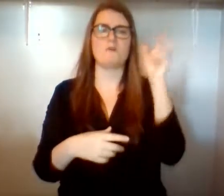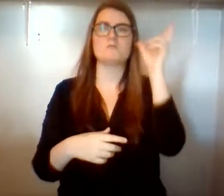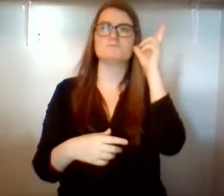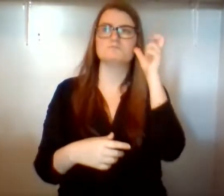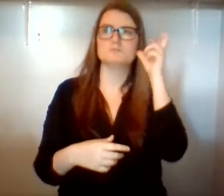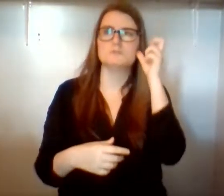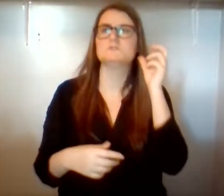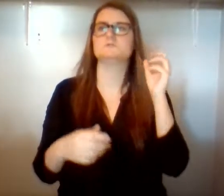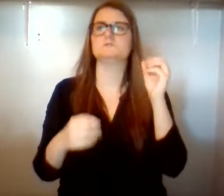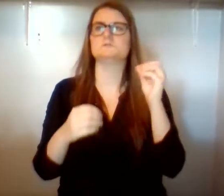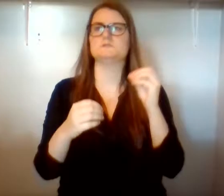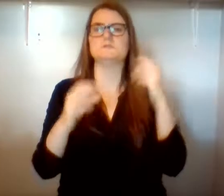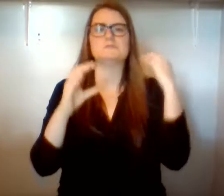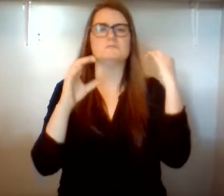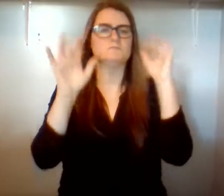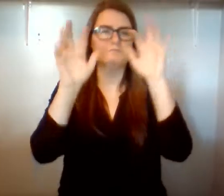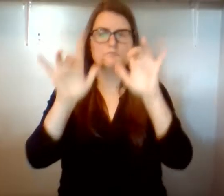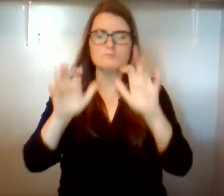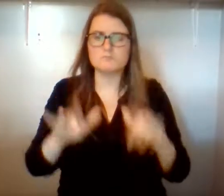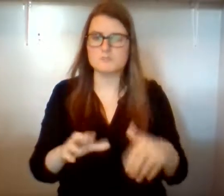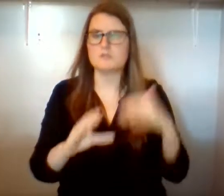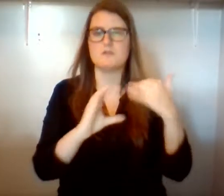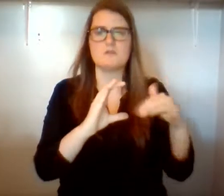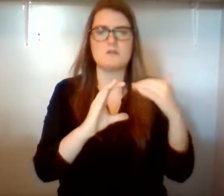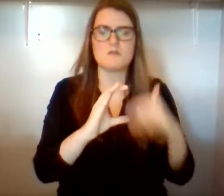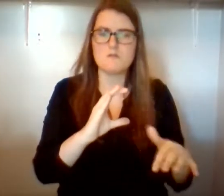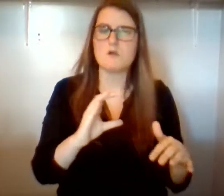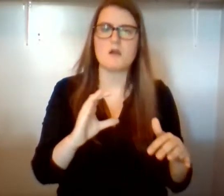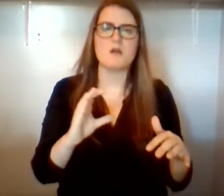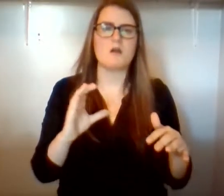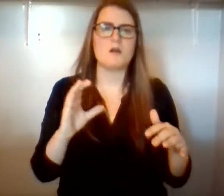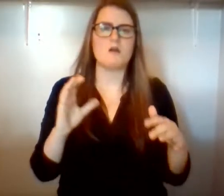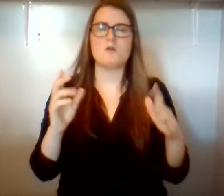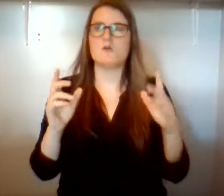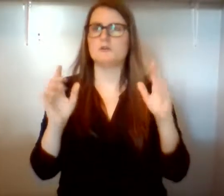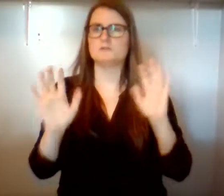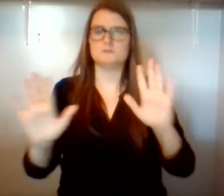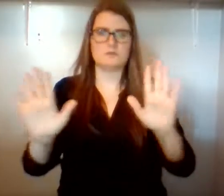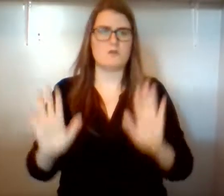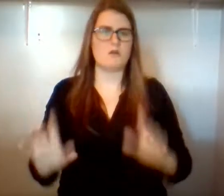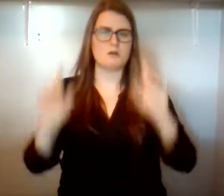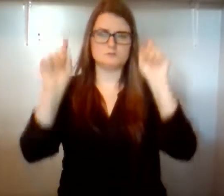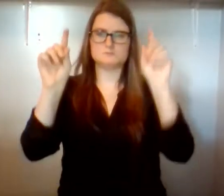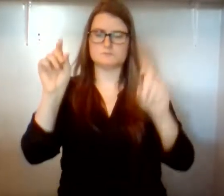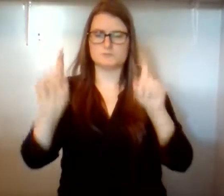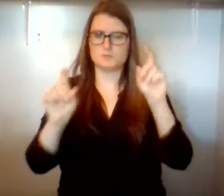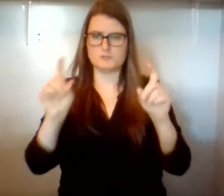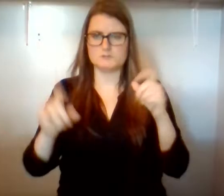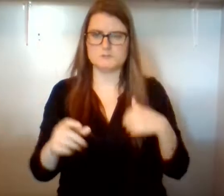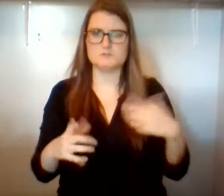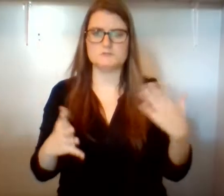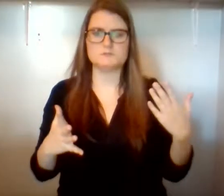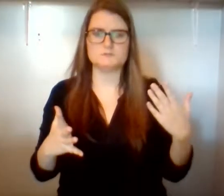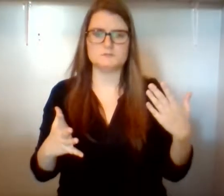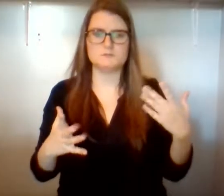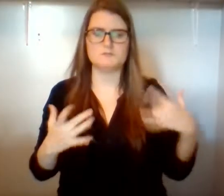we near the end of our third full year. And wow, we look back, and that's a lot of grace shown to Pastor John